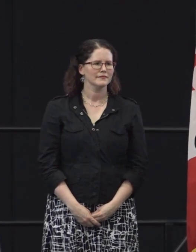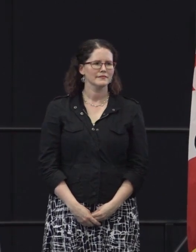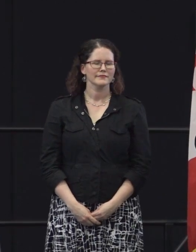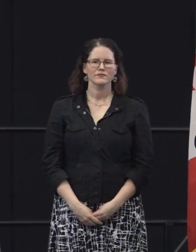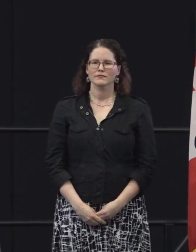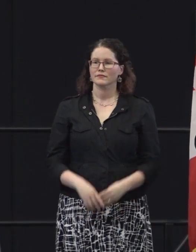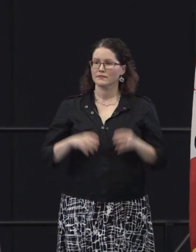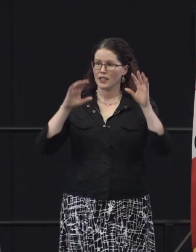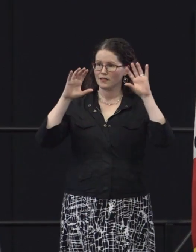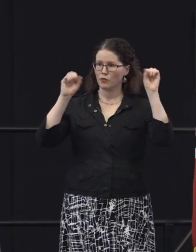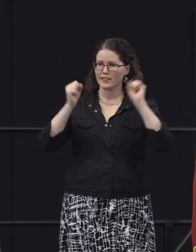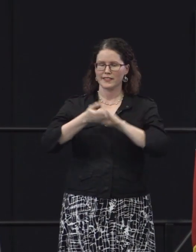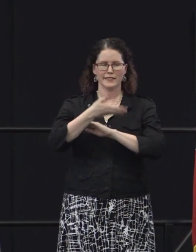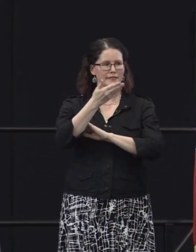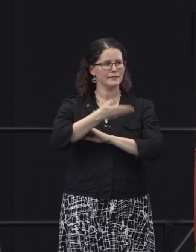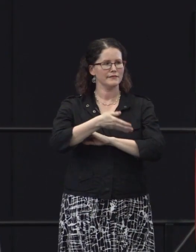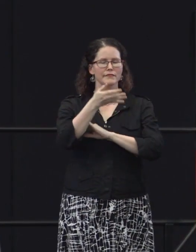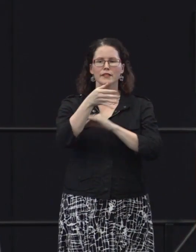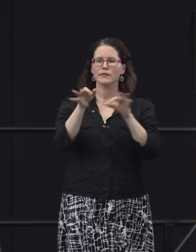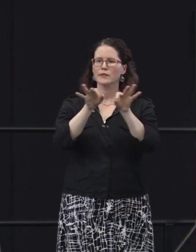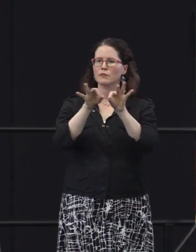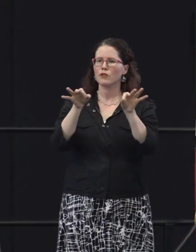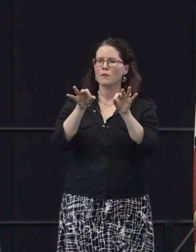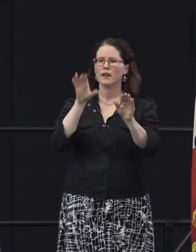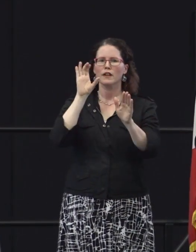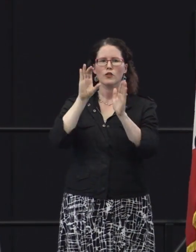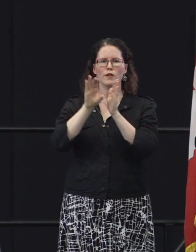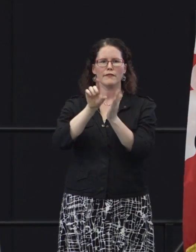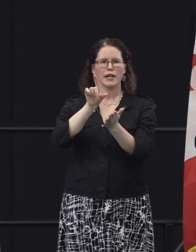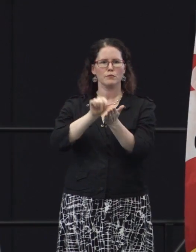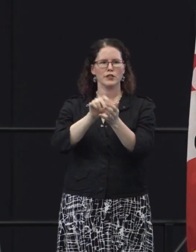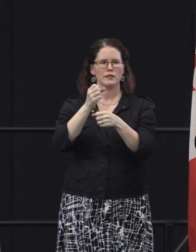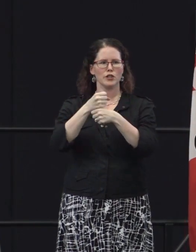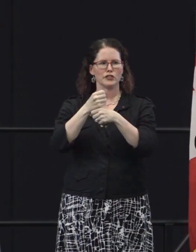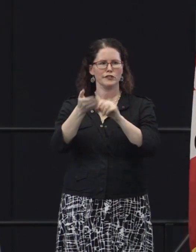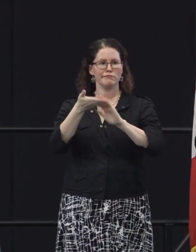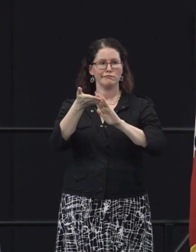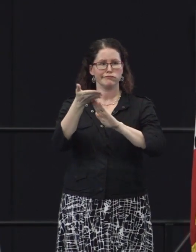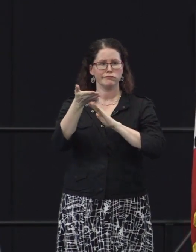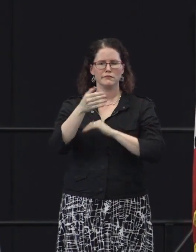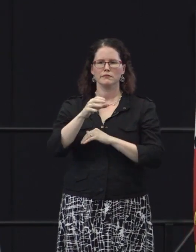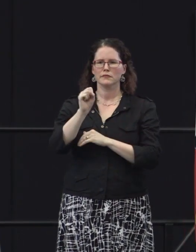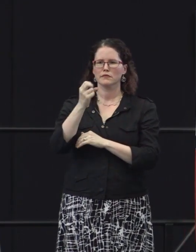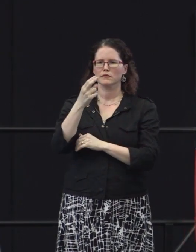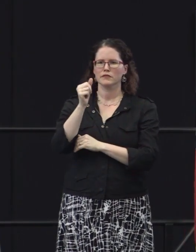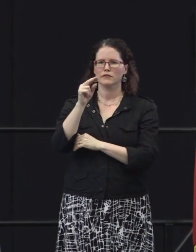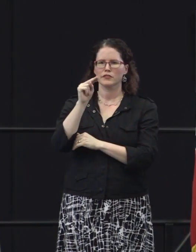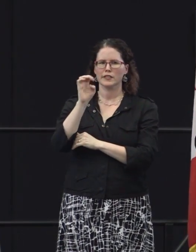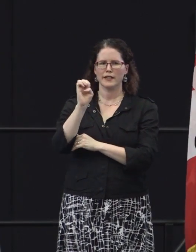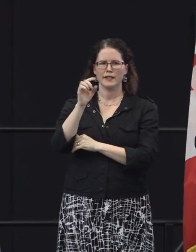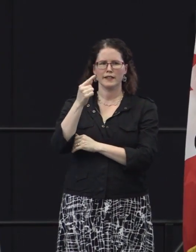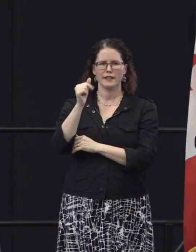Mr. President, for the Diploma in Graphic and Print Production, Shane Gavel.